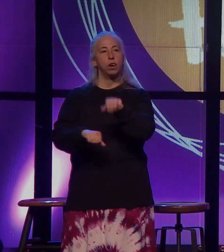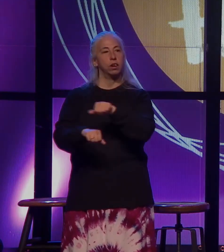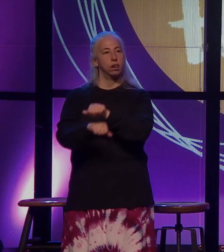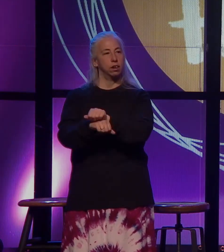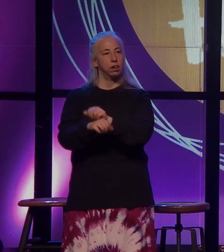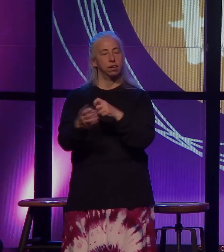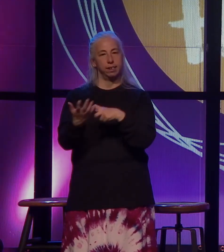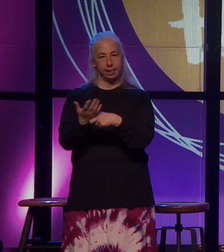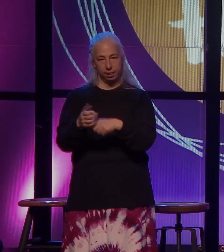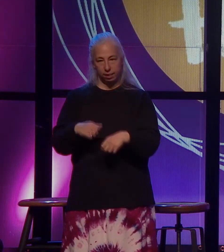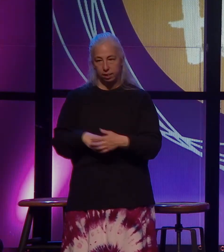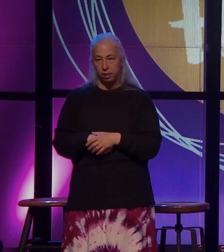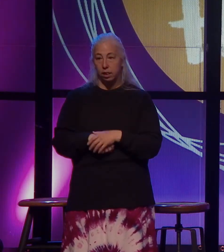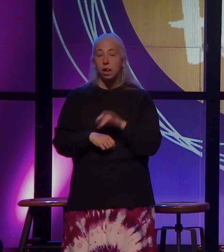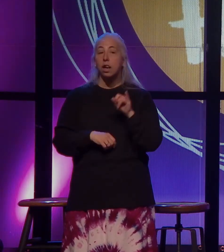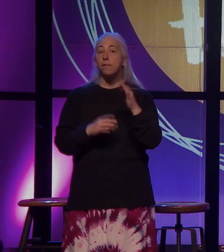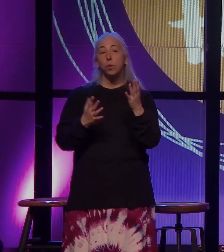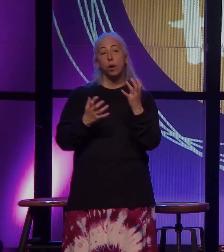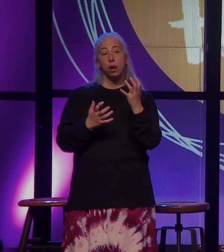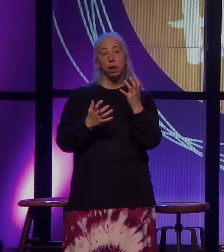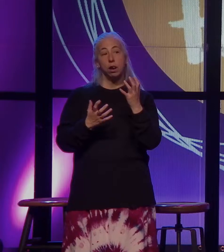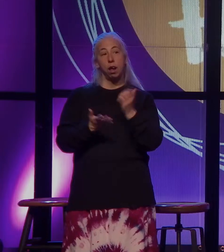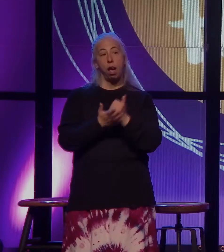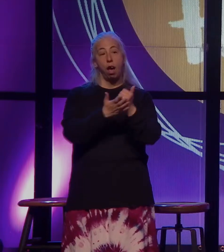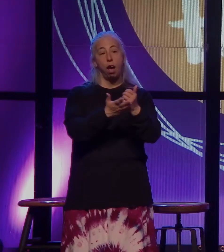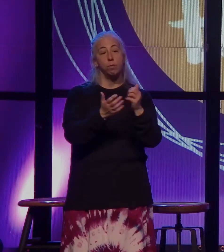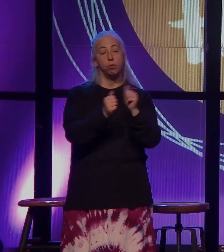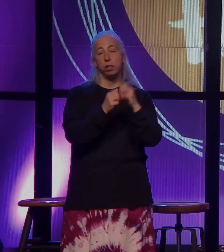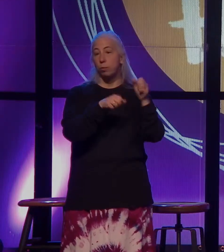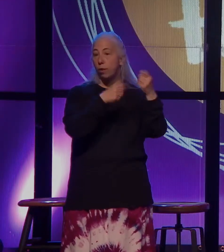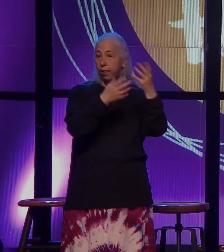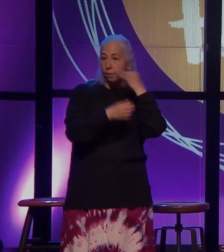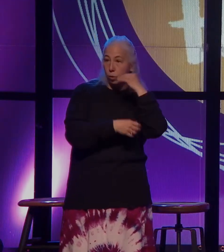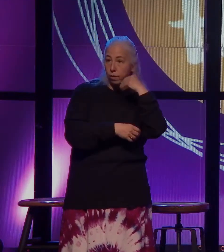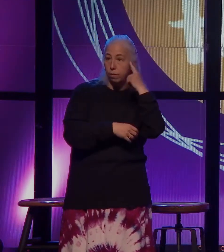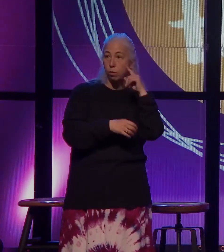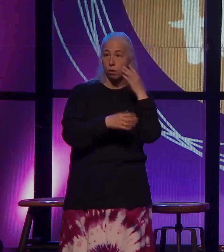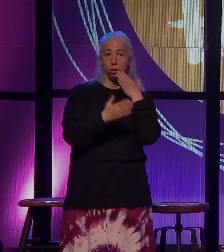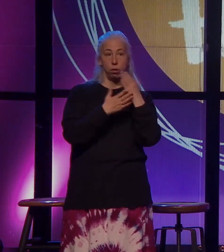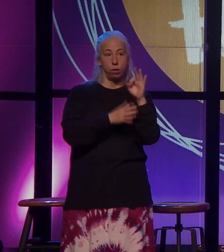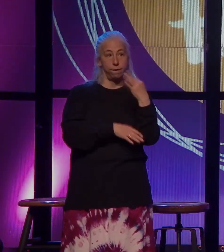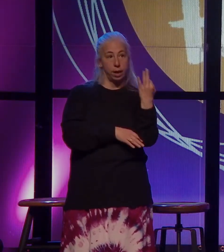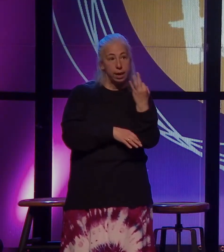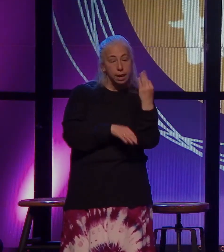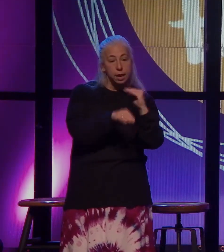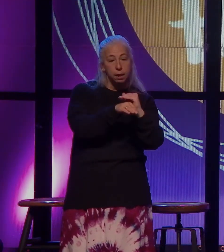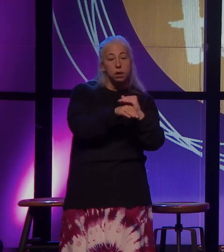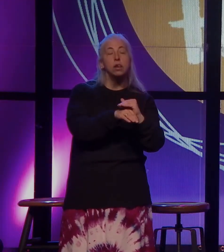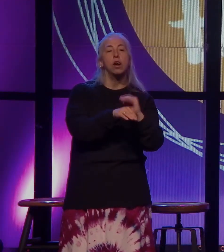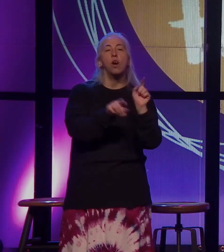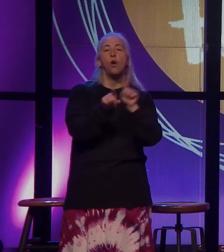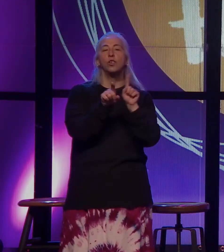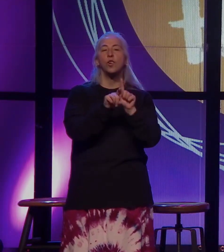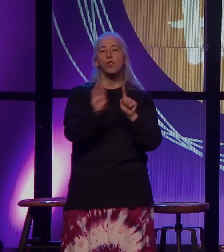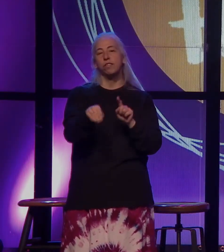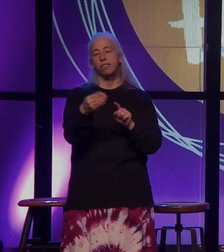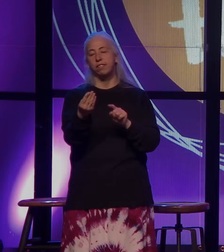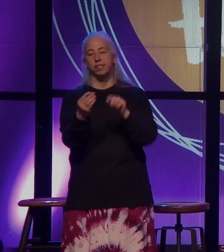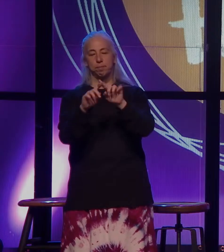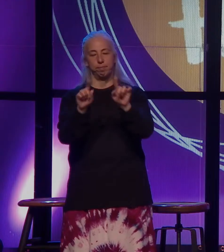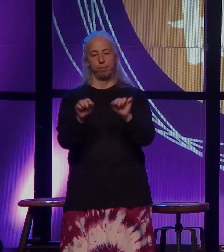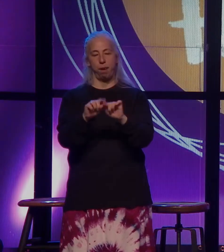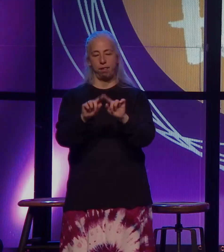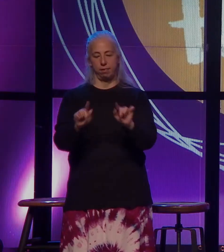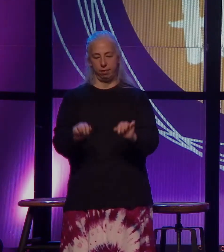help out with a Good Friday meal, either by, providing food or helping with setup, you'll find the check boxes on the Connect card for that as